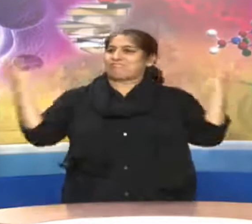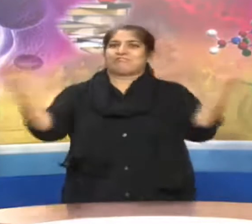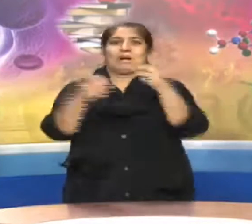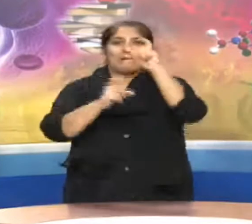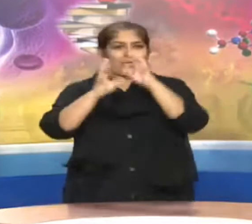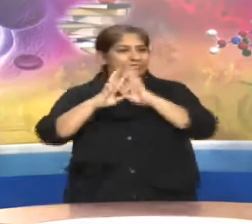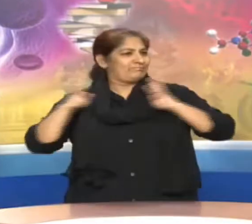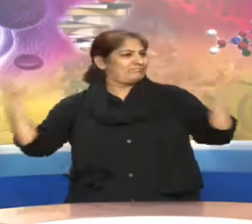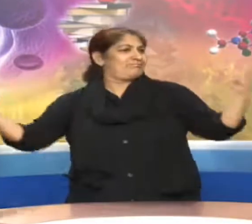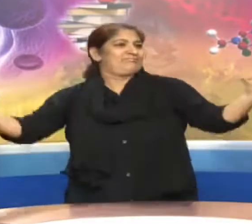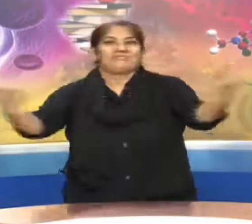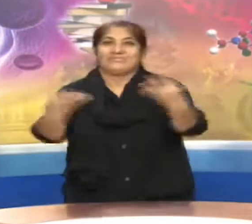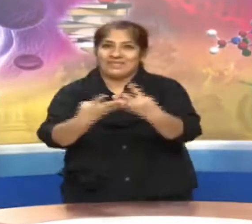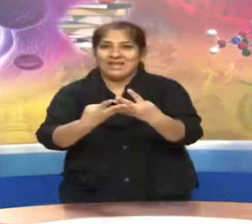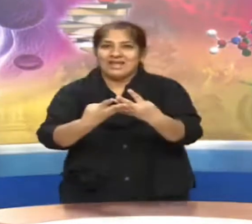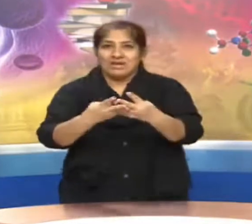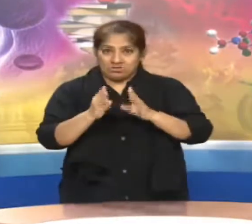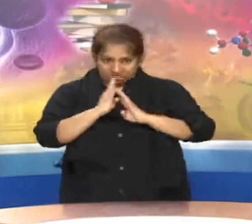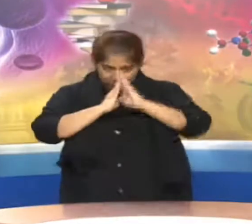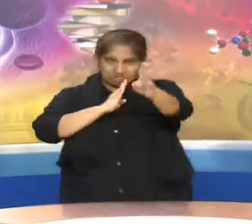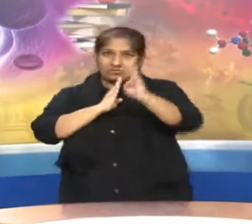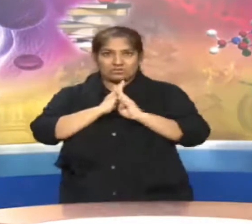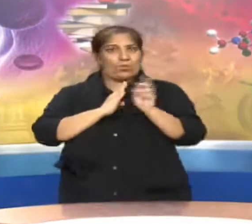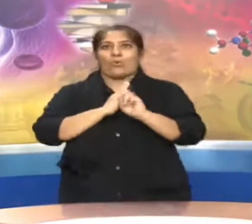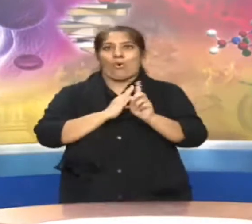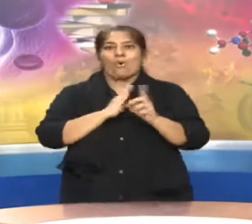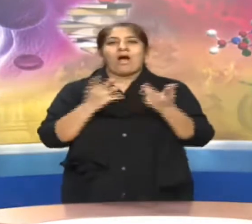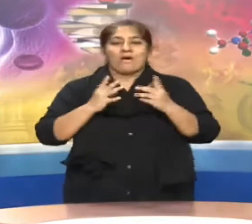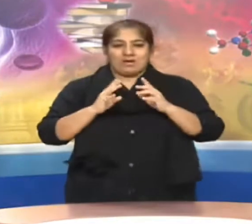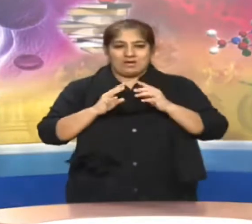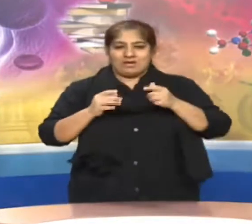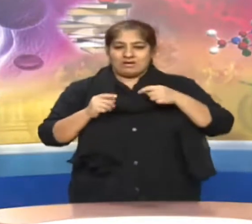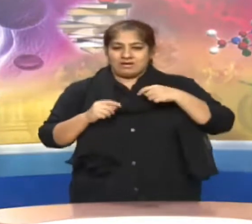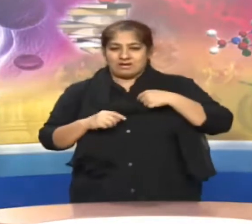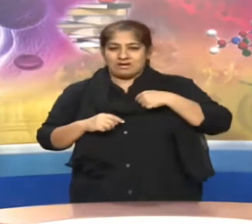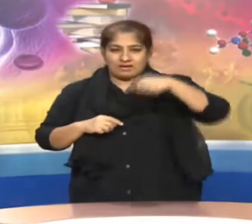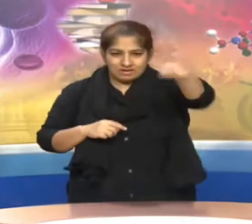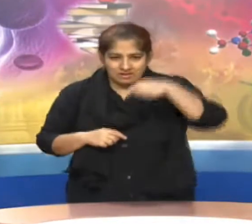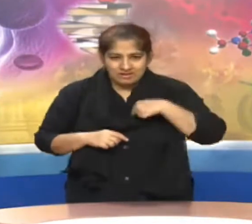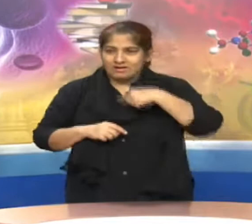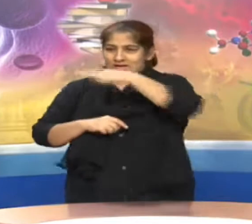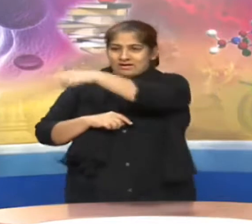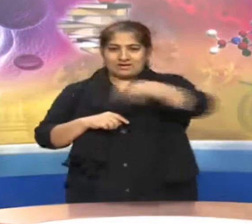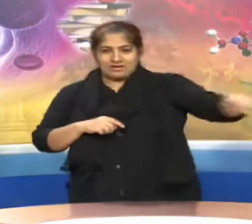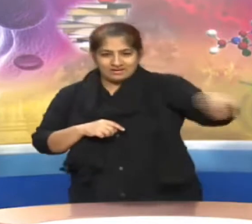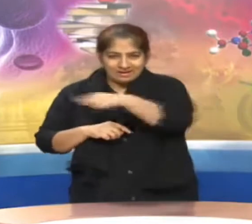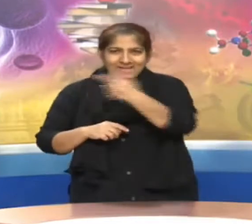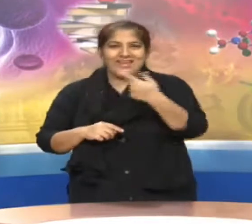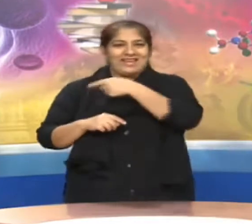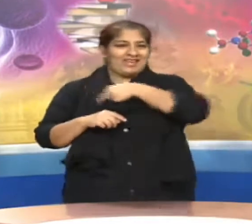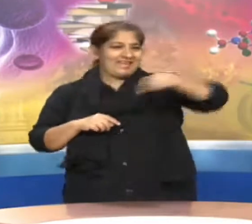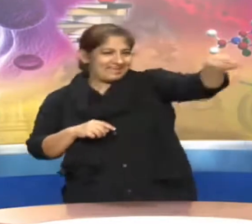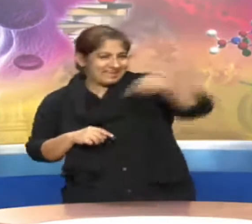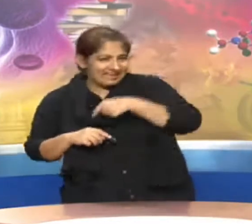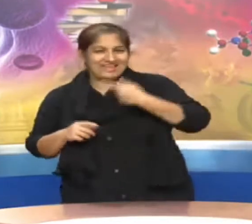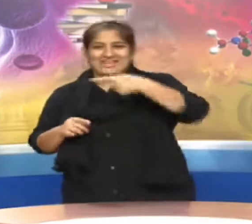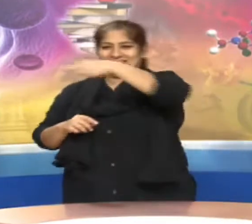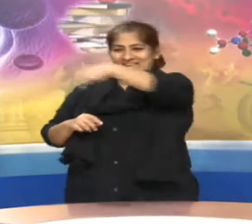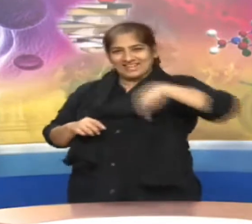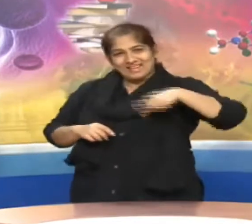conference when we are sitting in a circle shape or semicircle shape. We are communicating with